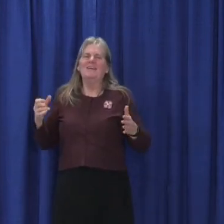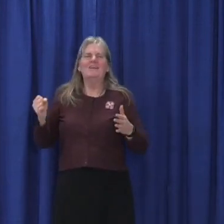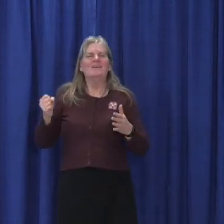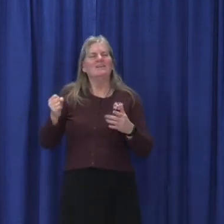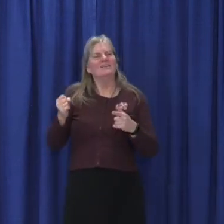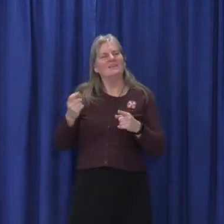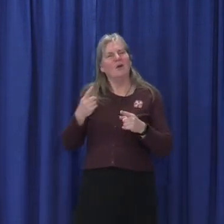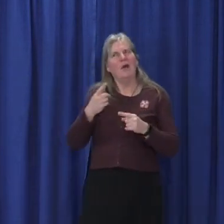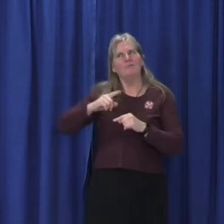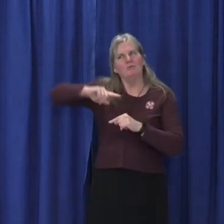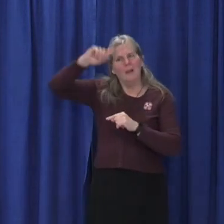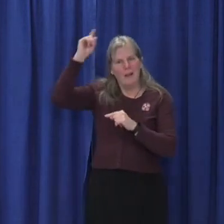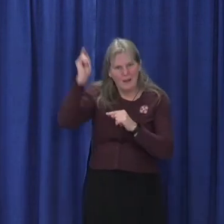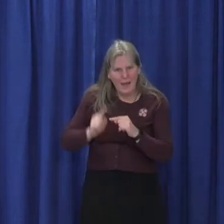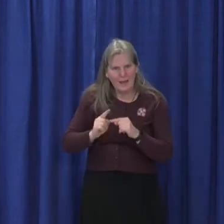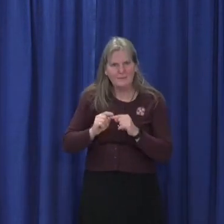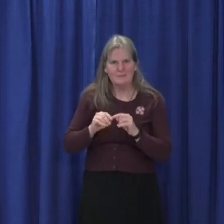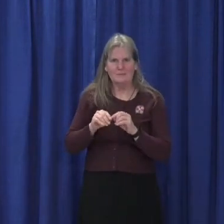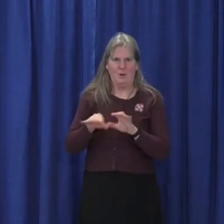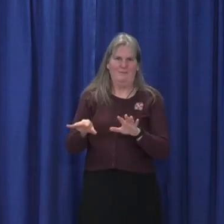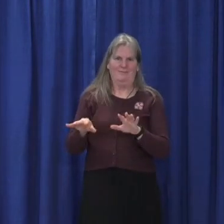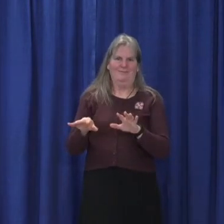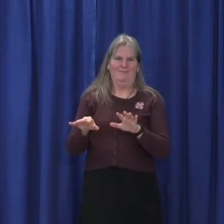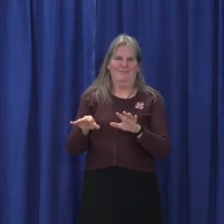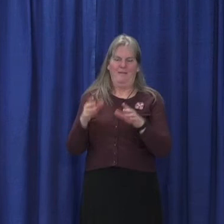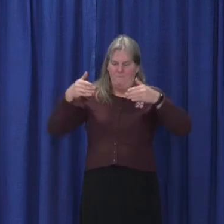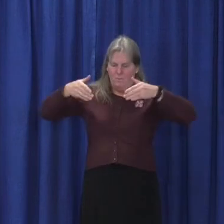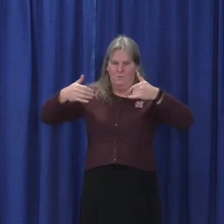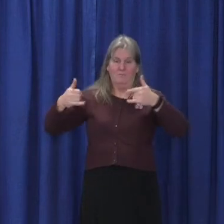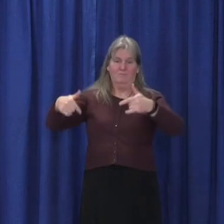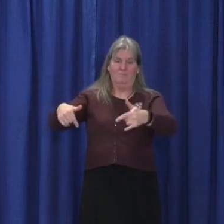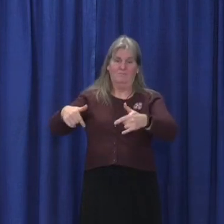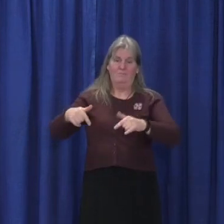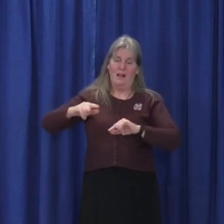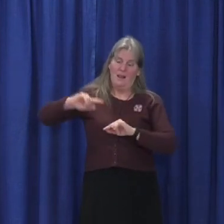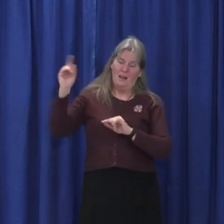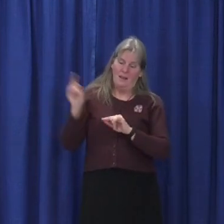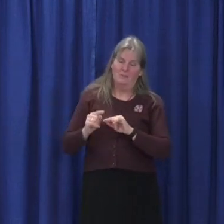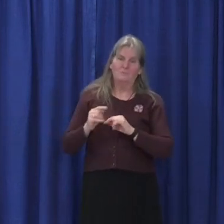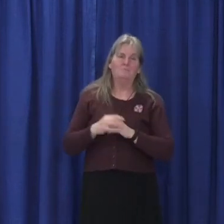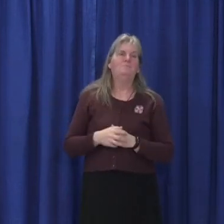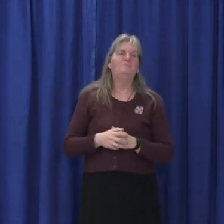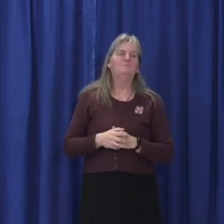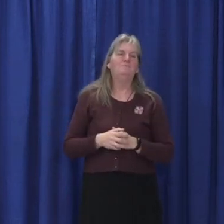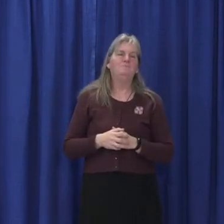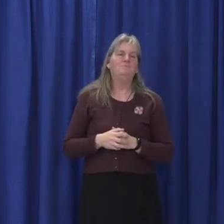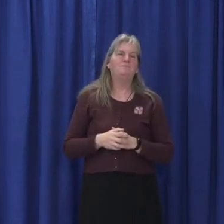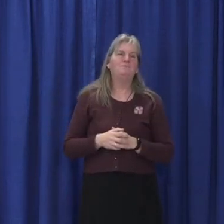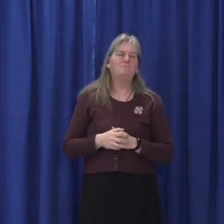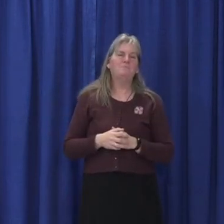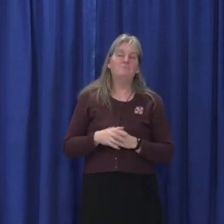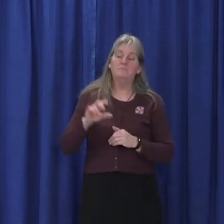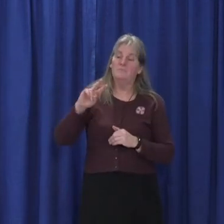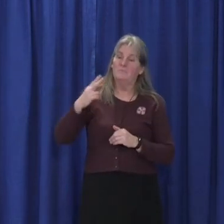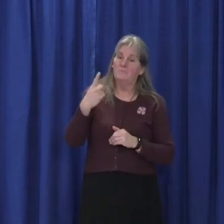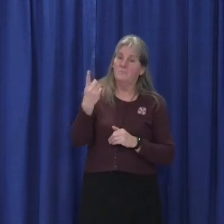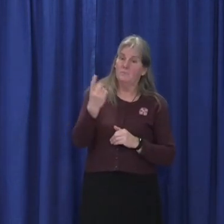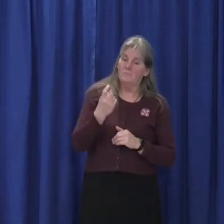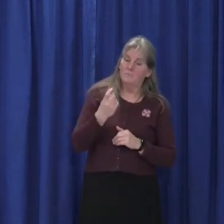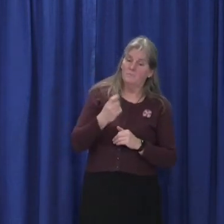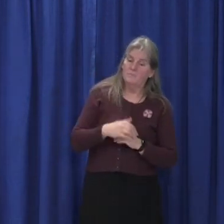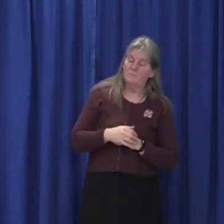to reduce the spread is really the focus right now. Thank you. Dirk, do you have a second question?